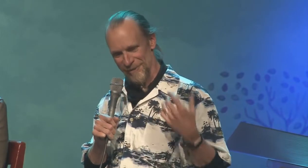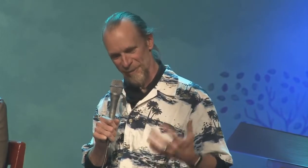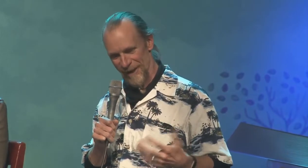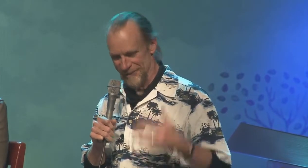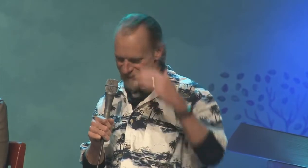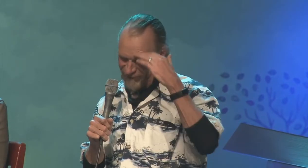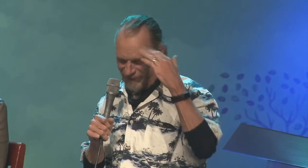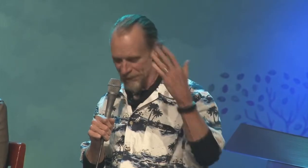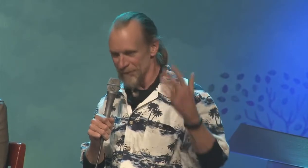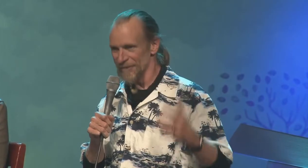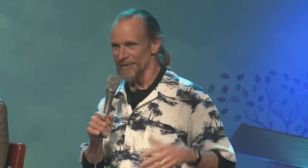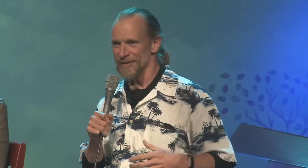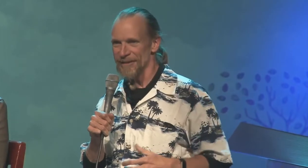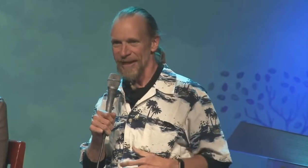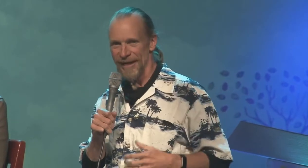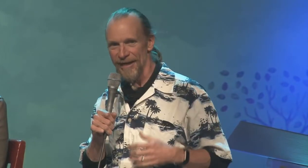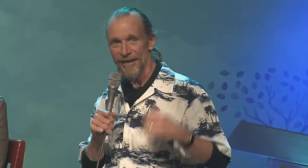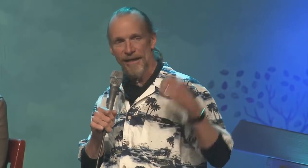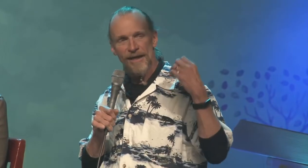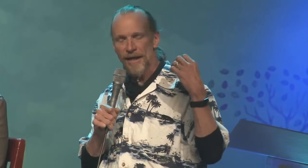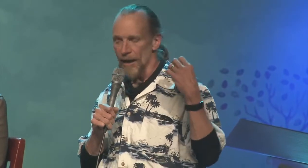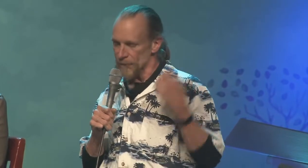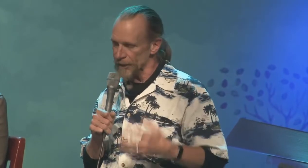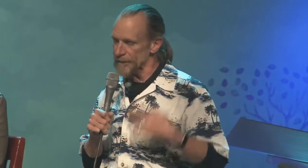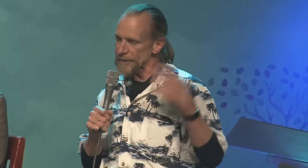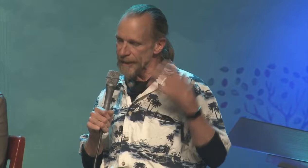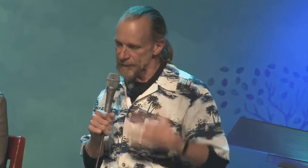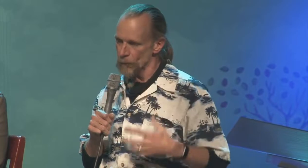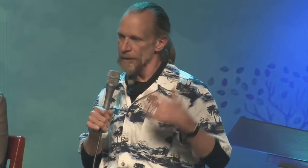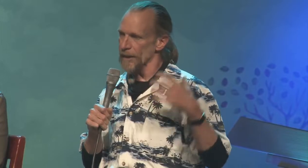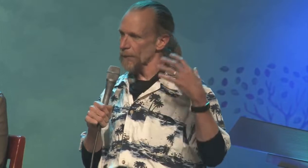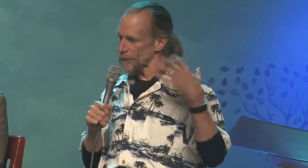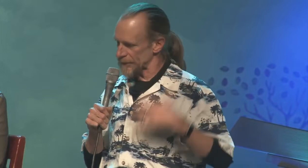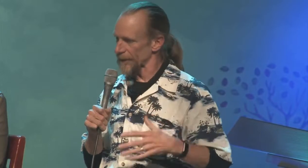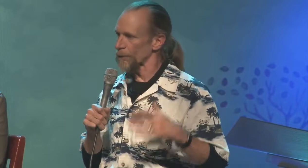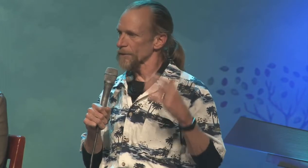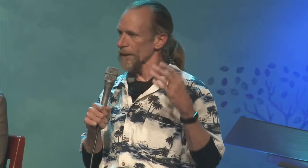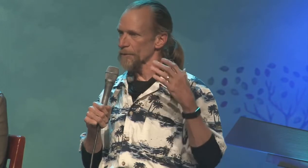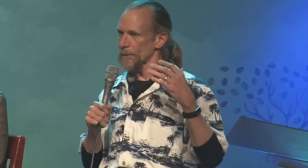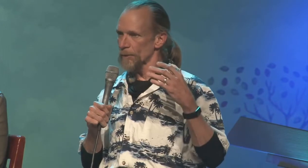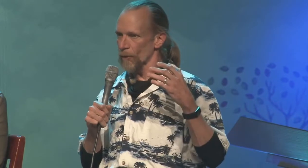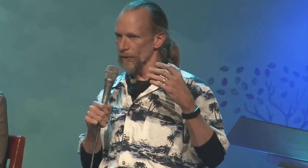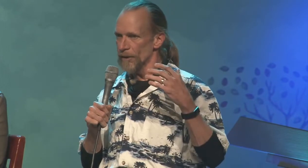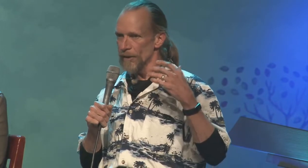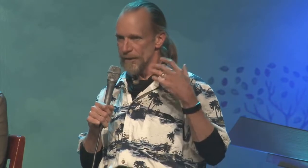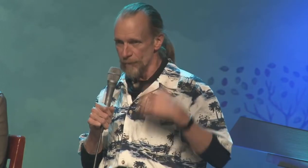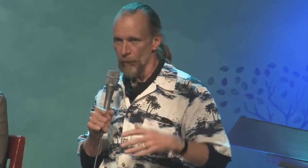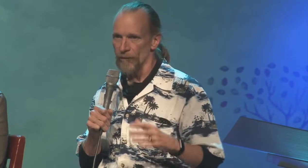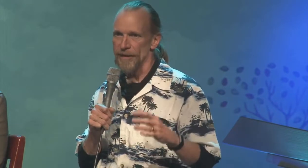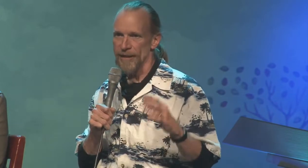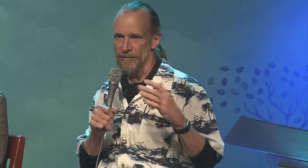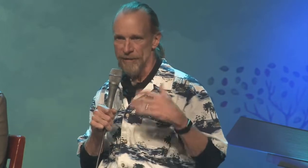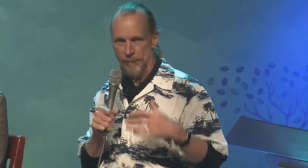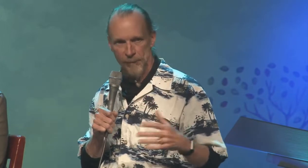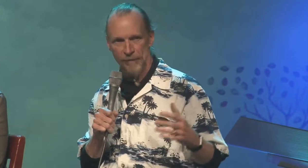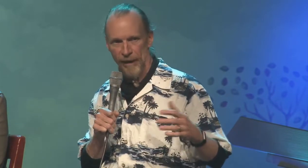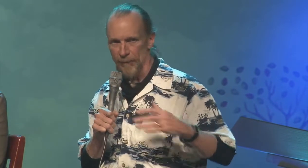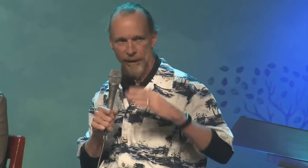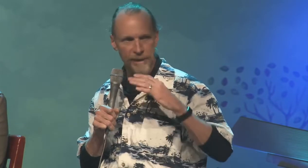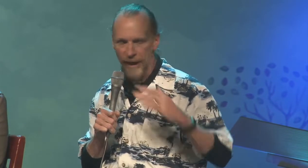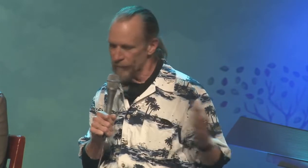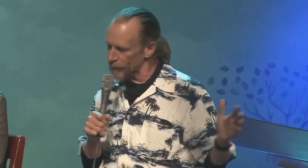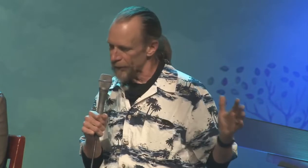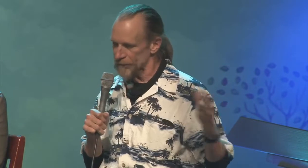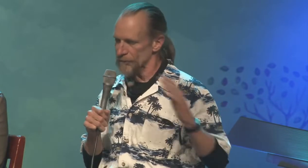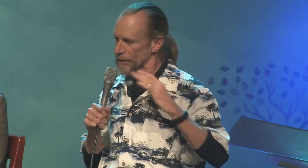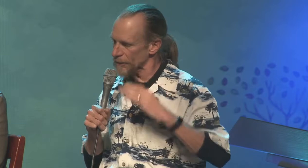and I look back and say, oh, I can't believe I just did that again. I'm trying to just take some more time. I've been taking more time to give more grace out to the people around me. I